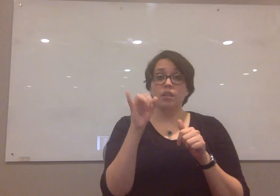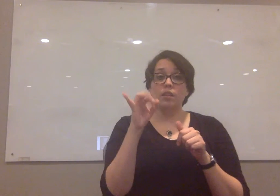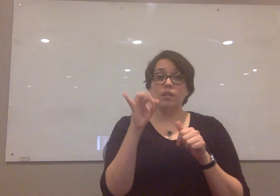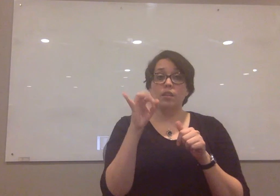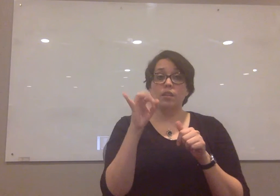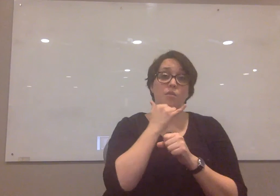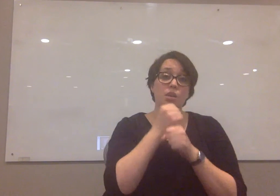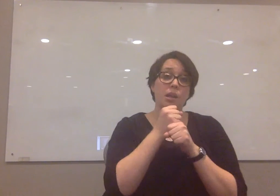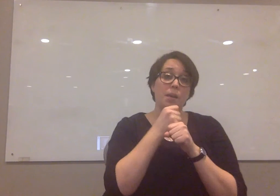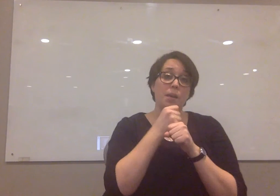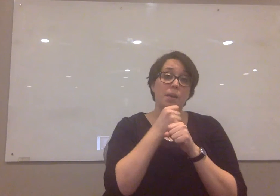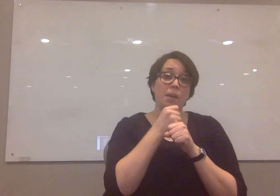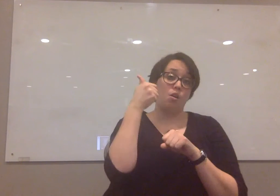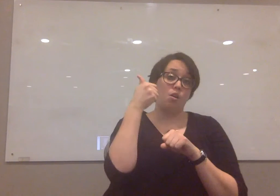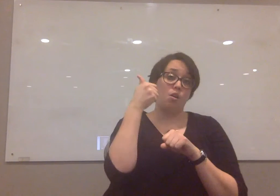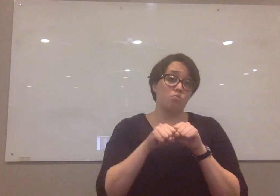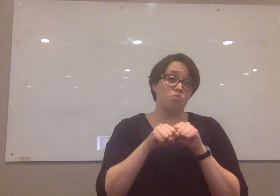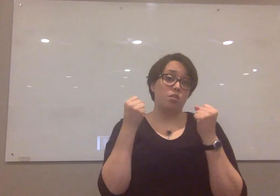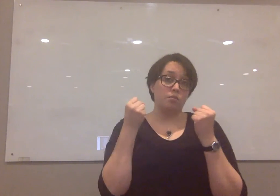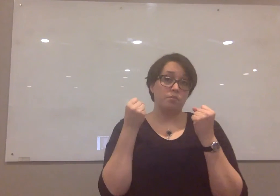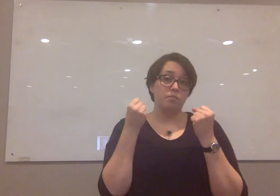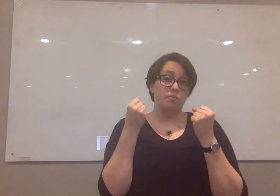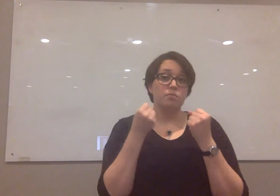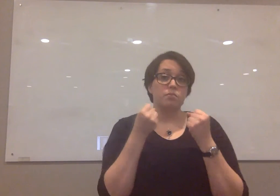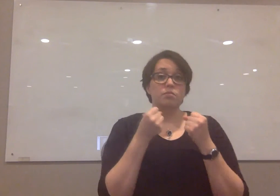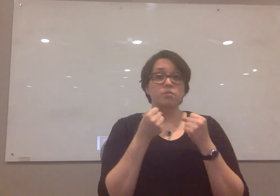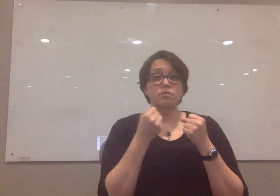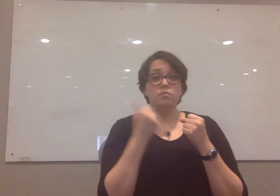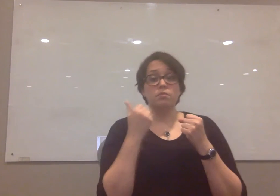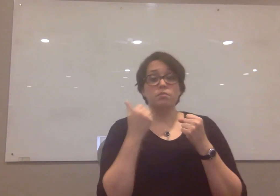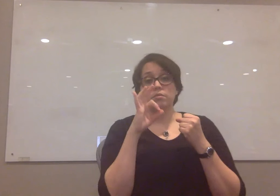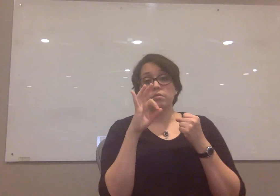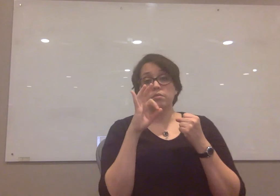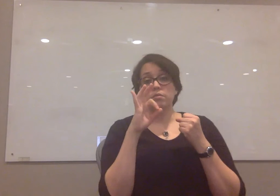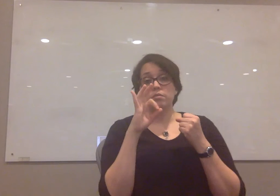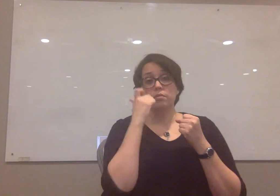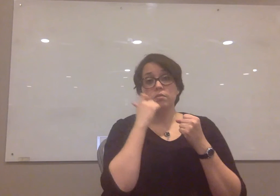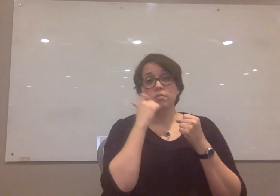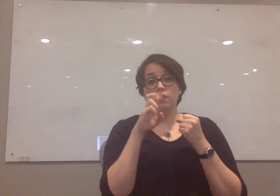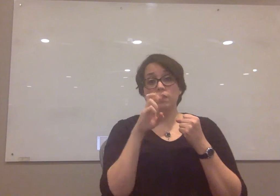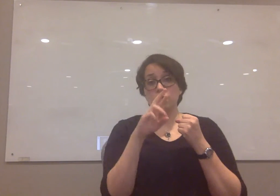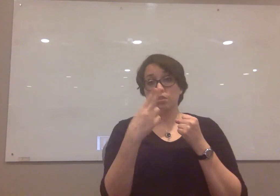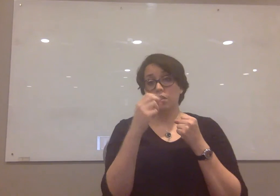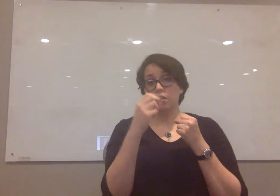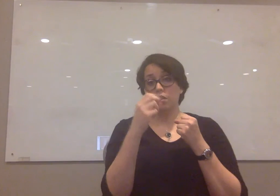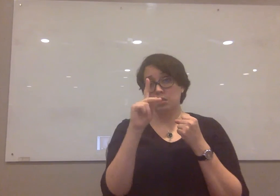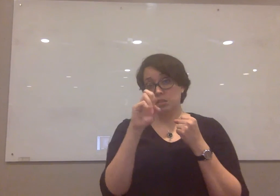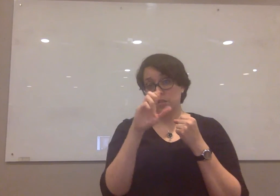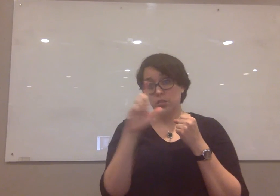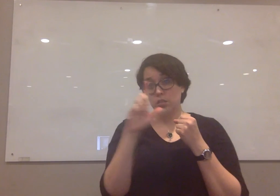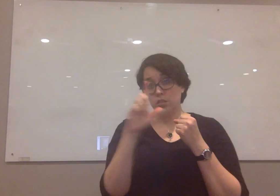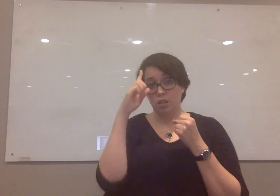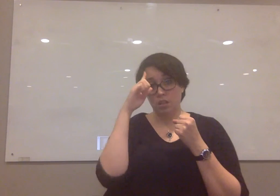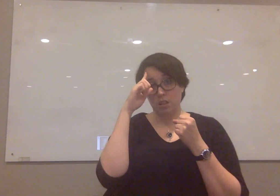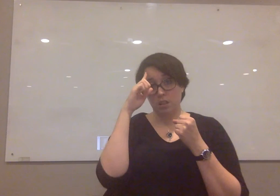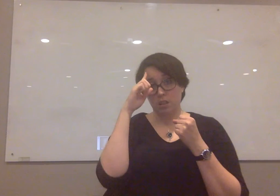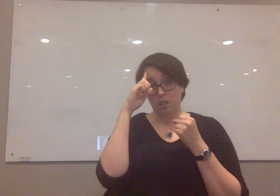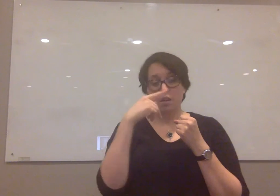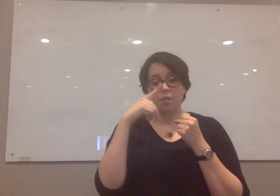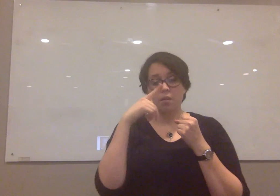out, right? Break, right? Well, and Facebook just, in the latest version of Haskell, I forget that there's like applicative do, where instead of